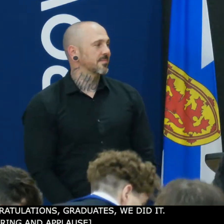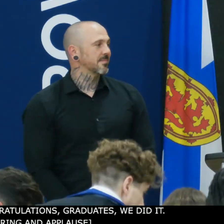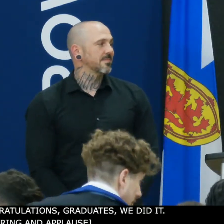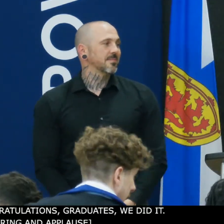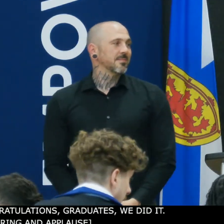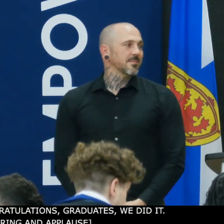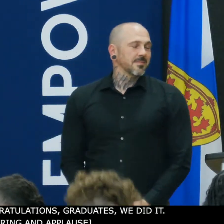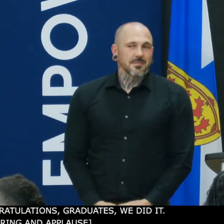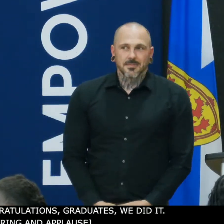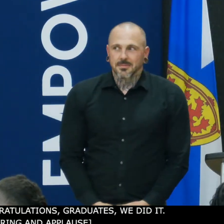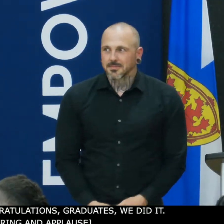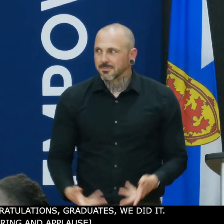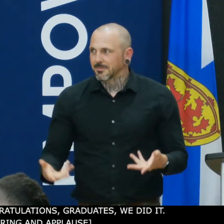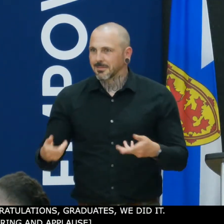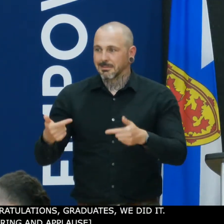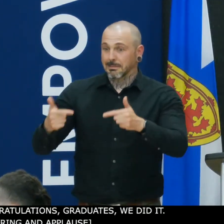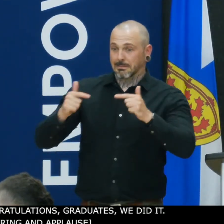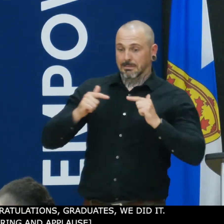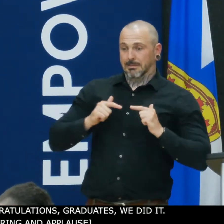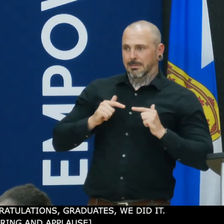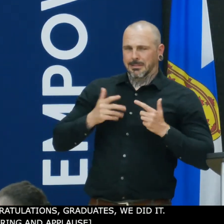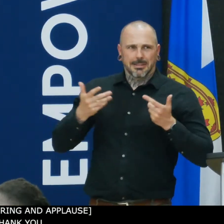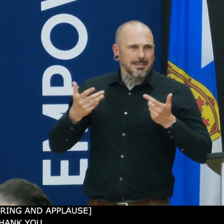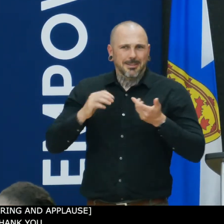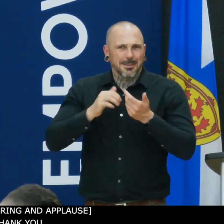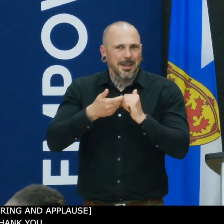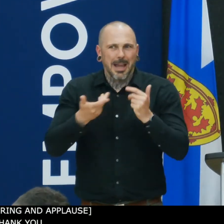I'm not sure I can follow that.